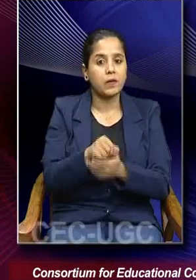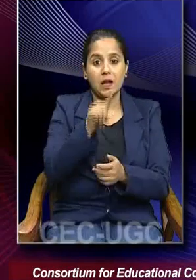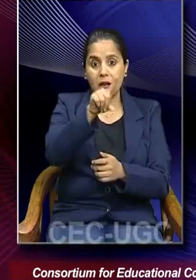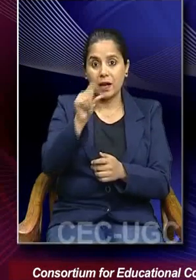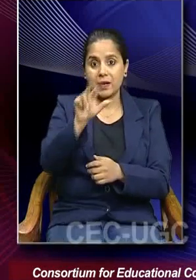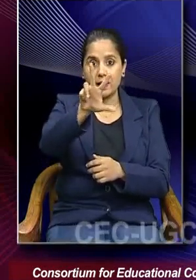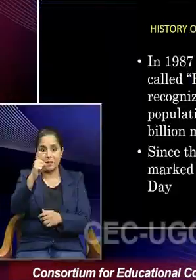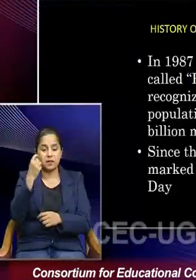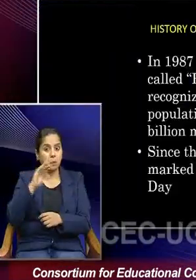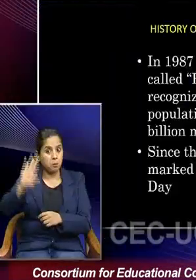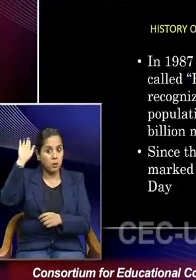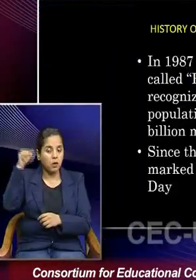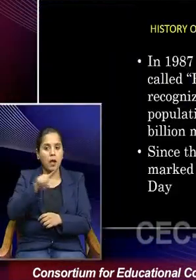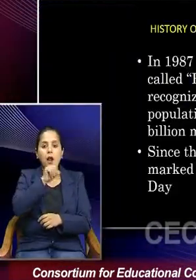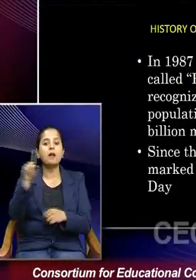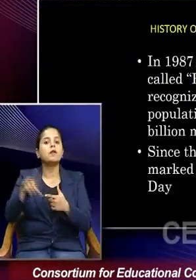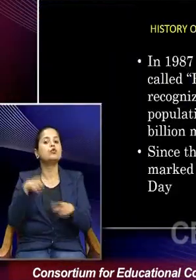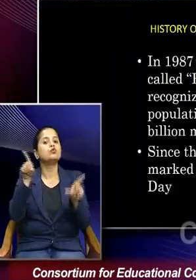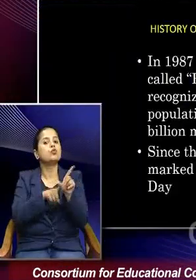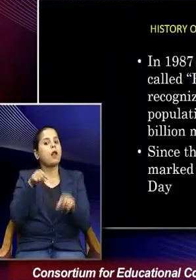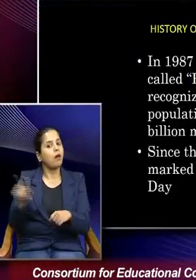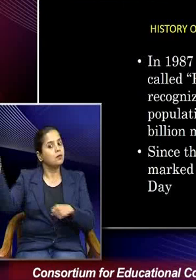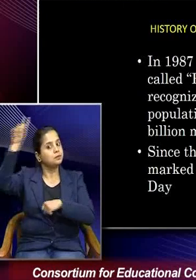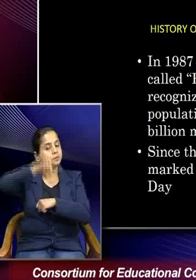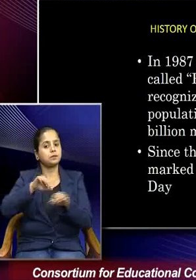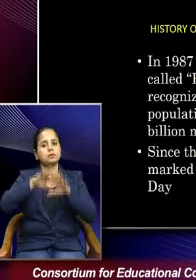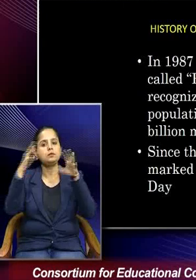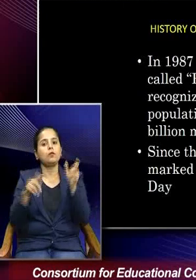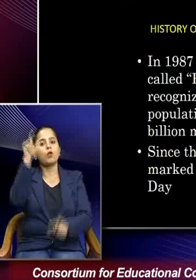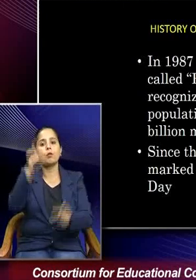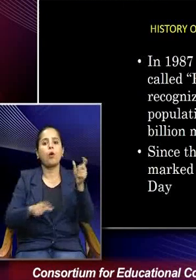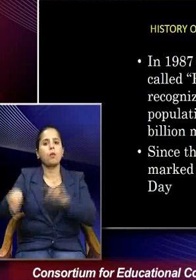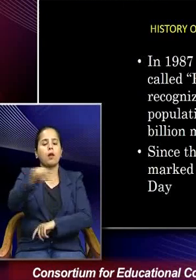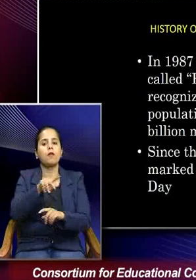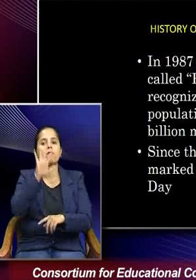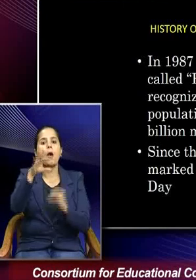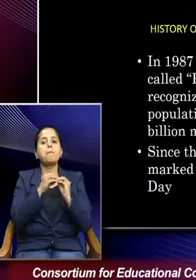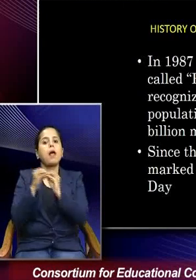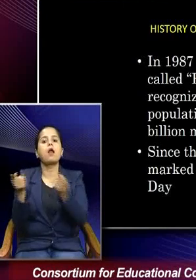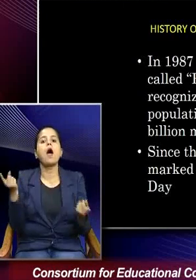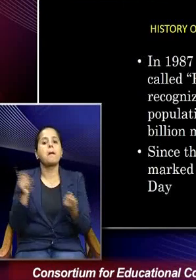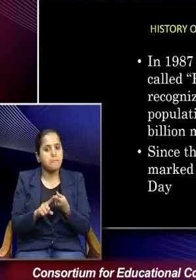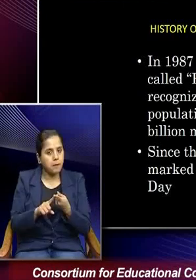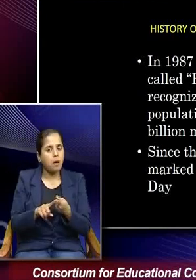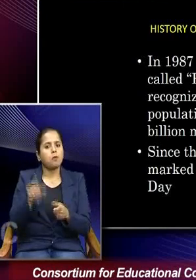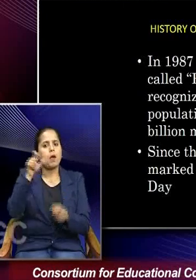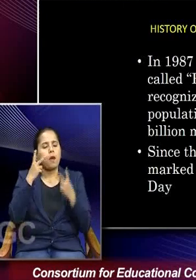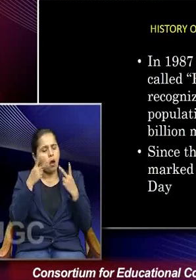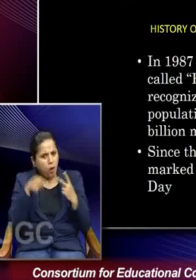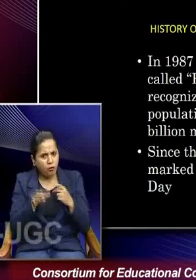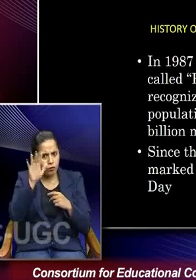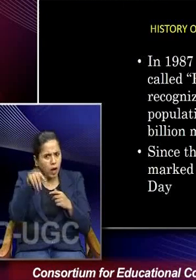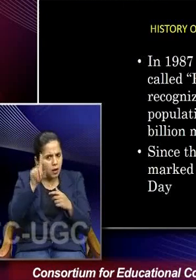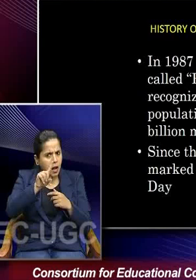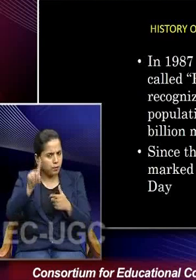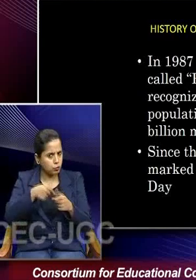1987, it was on 11th July that the world population became 5 billion. That is, it was observed as 5 billion